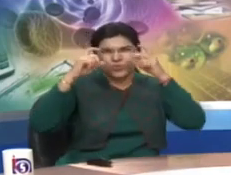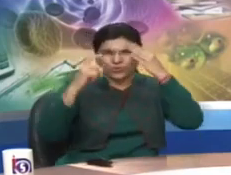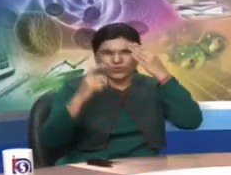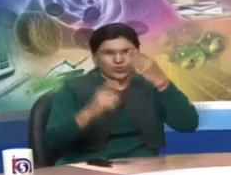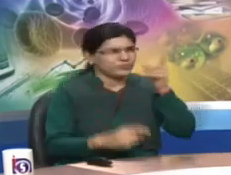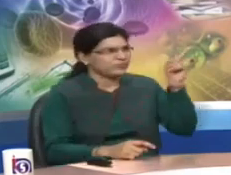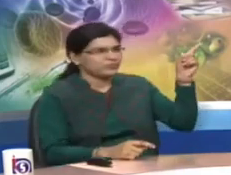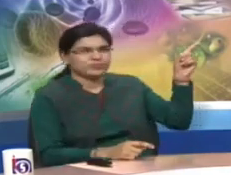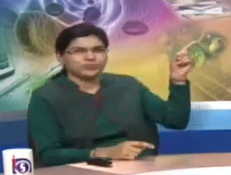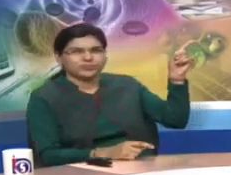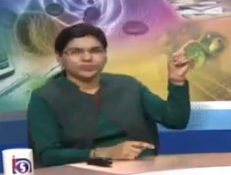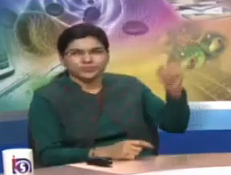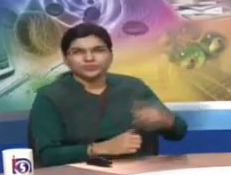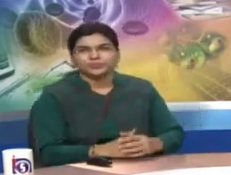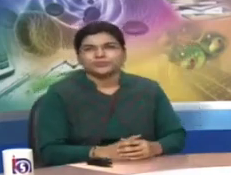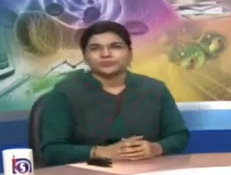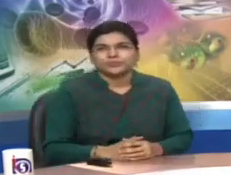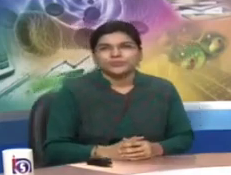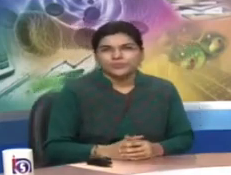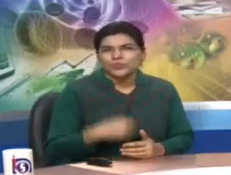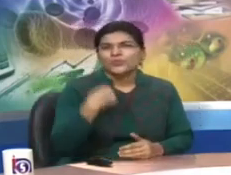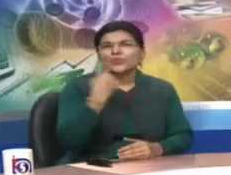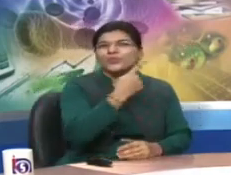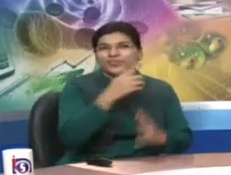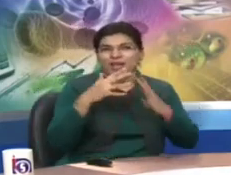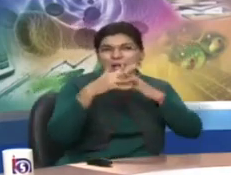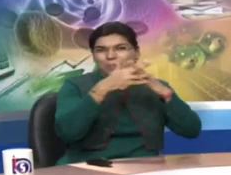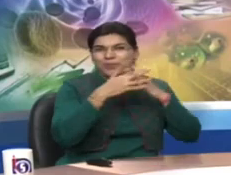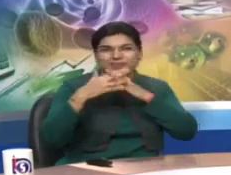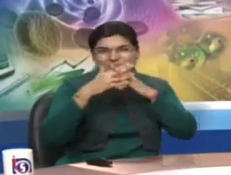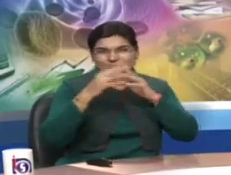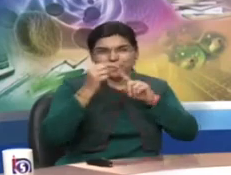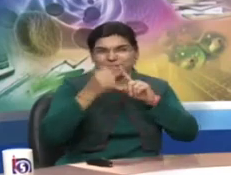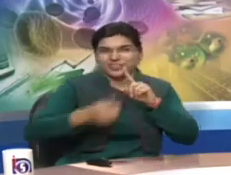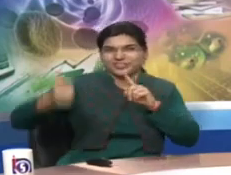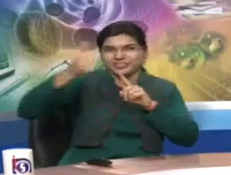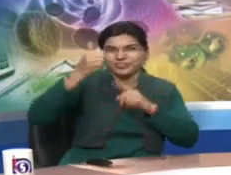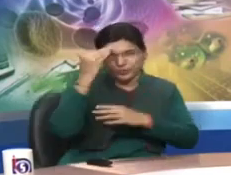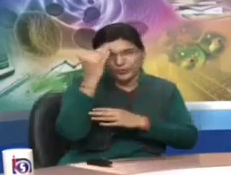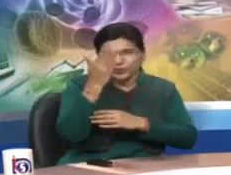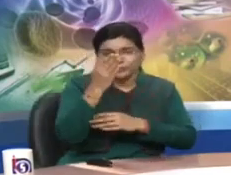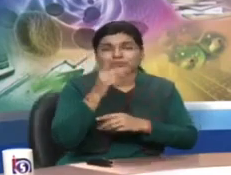And Papa, if he says George Bush, you know George Bush, right?